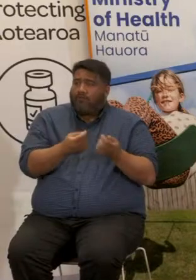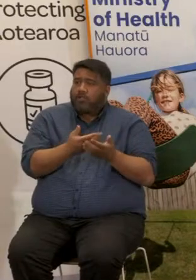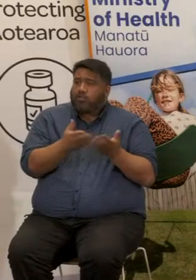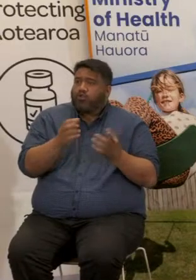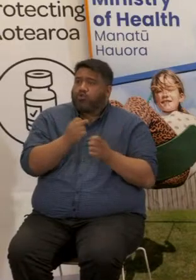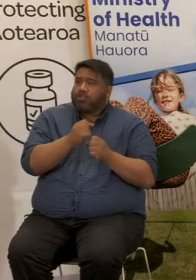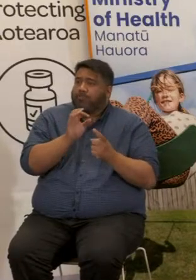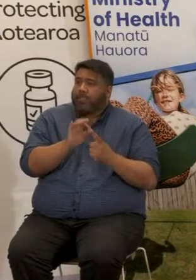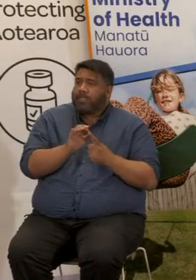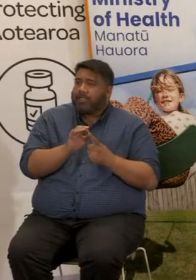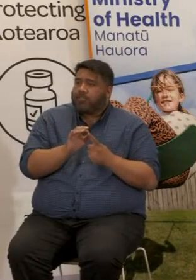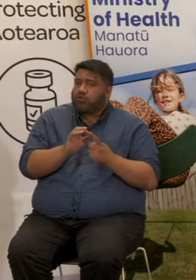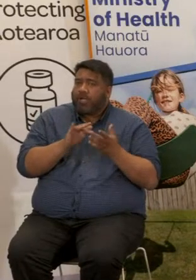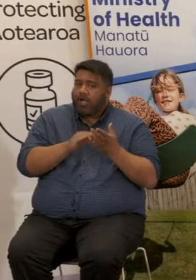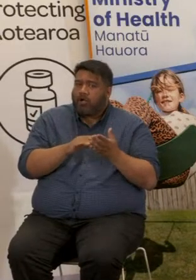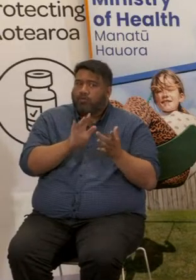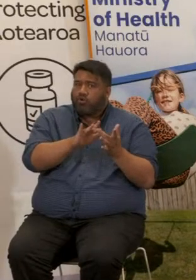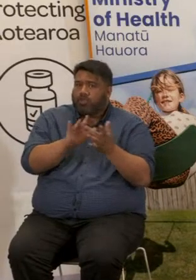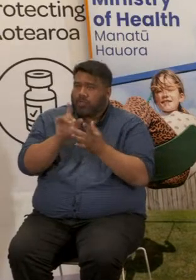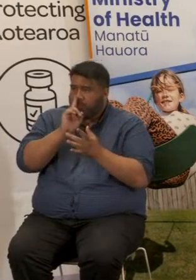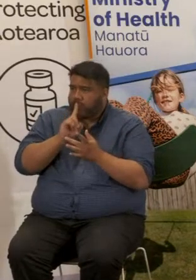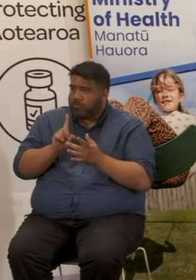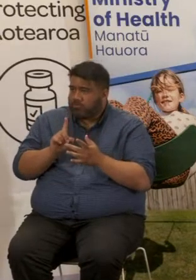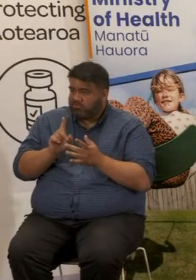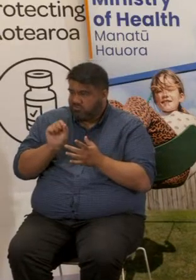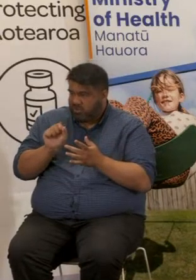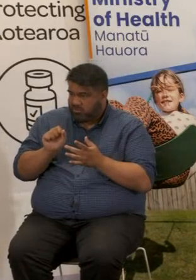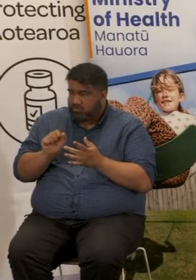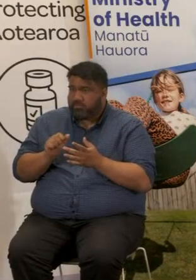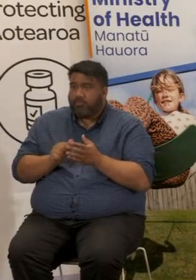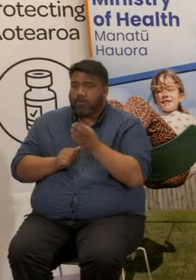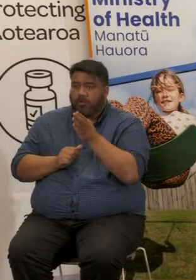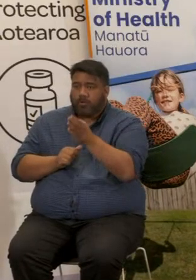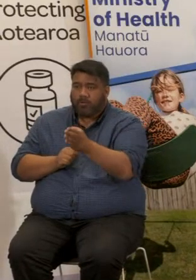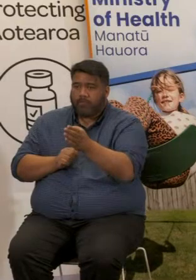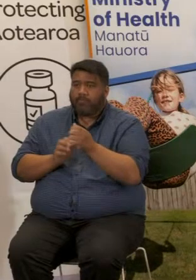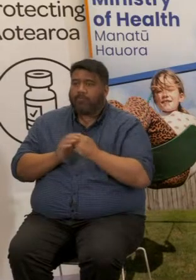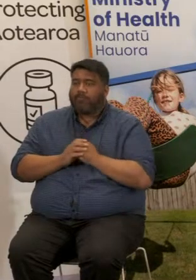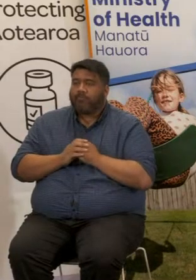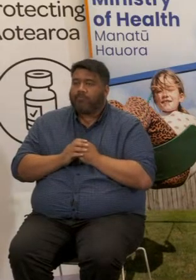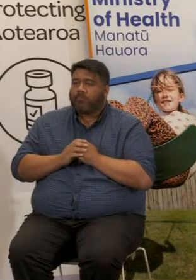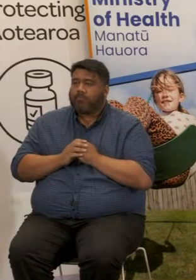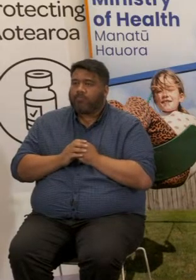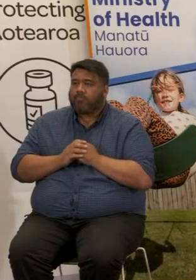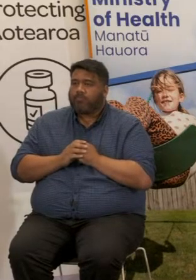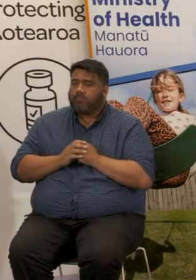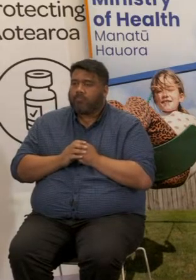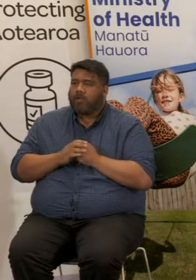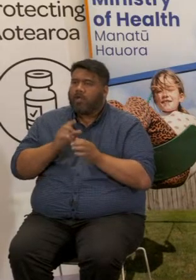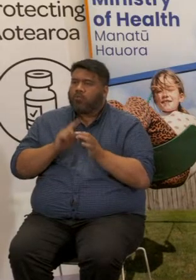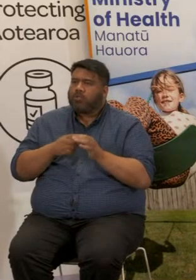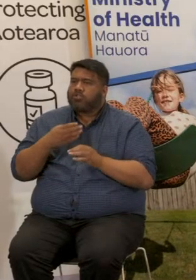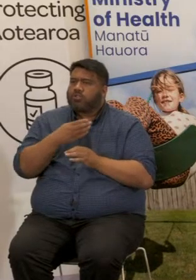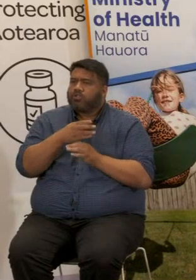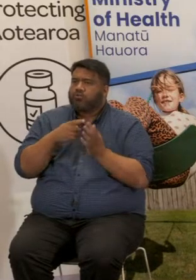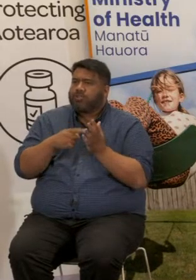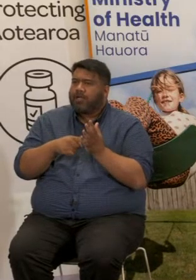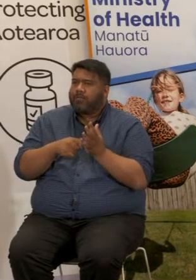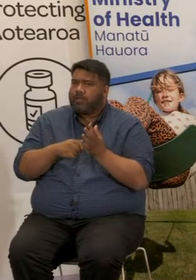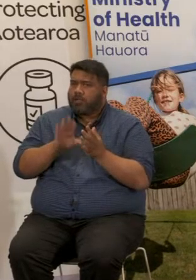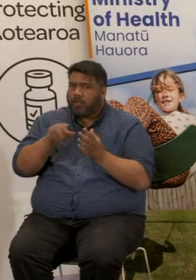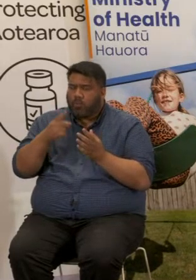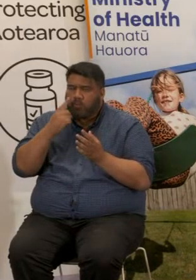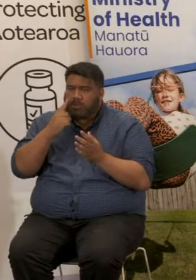just want to reflect that. Just for pharmacy, so we've seen during this vaccine rollout how Pacific providers and